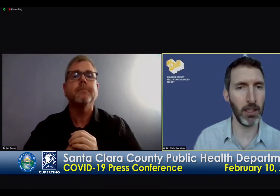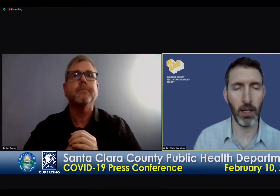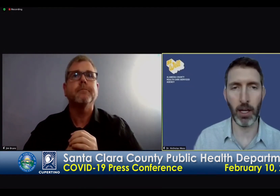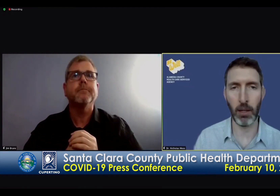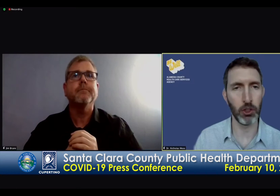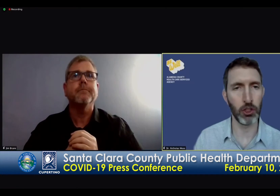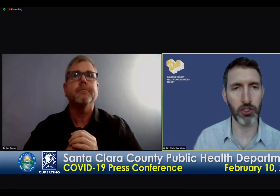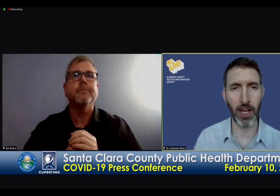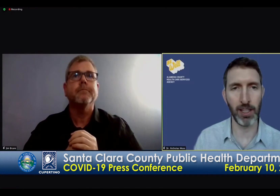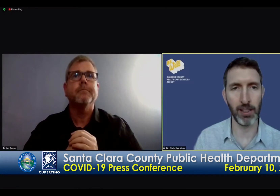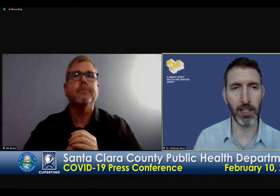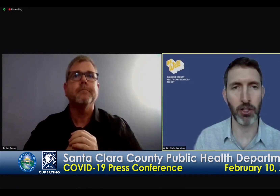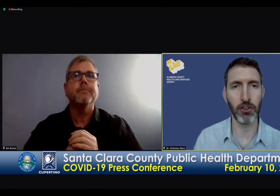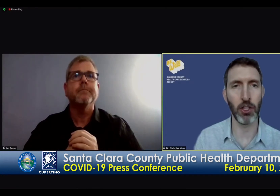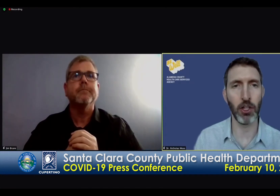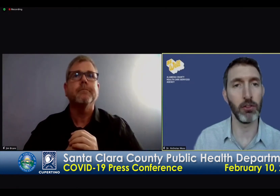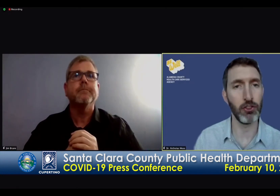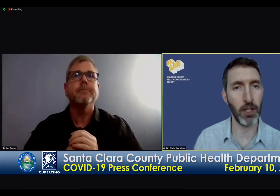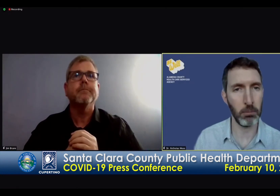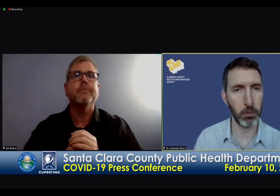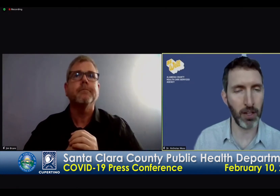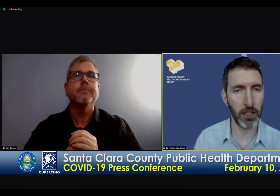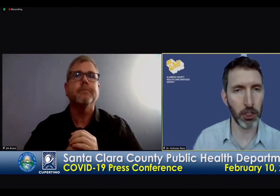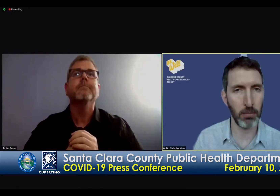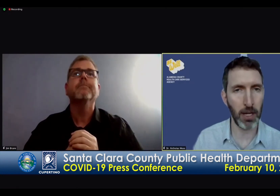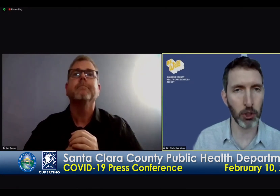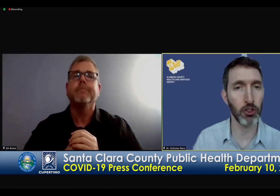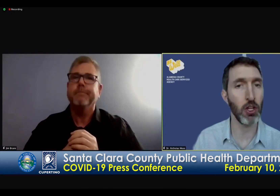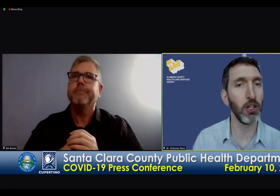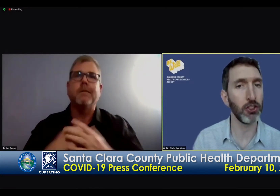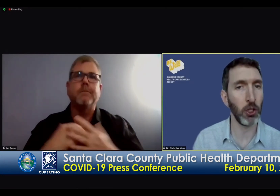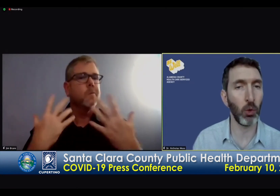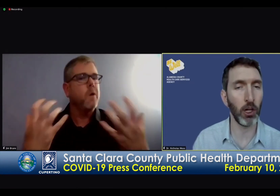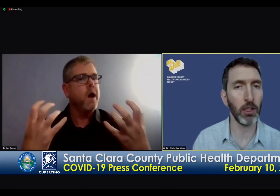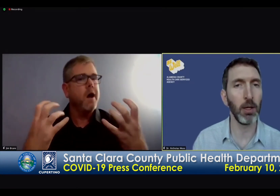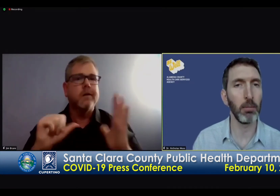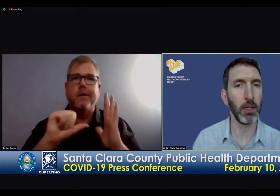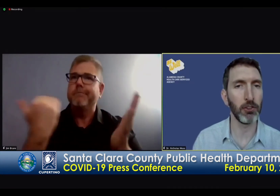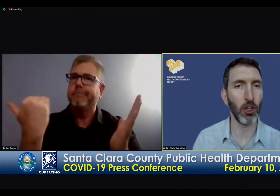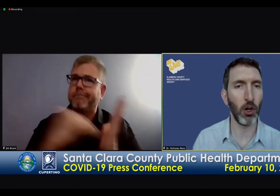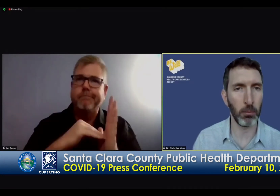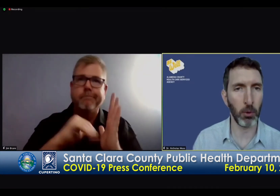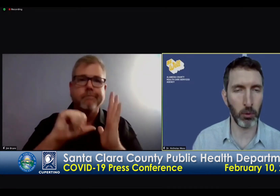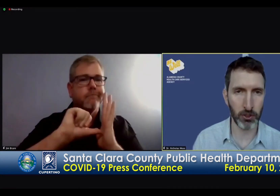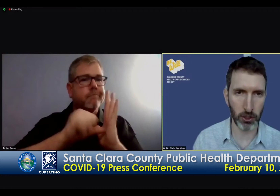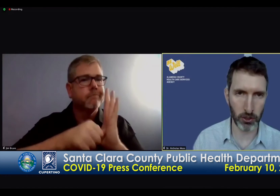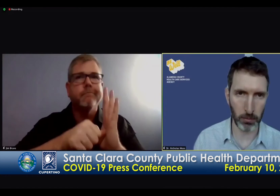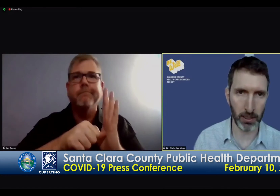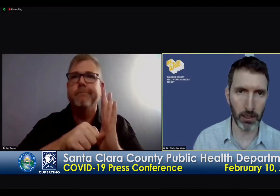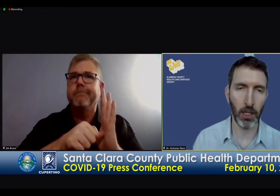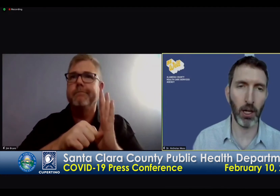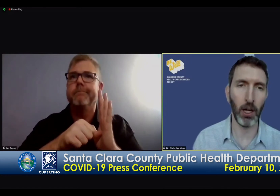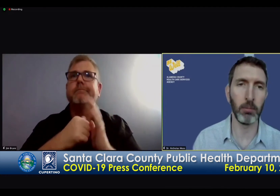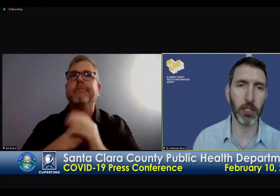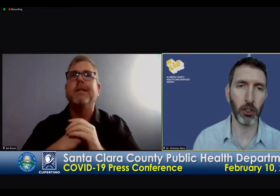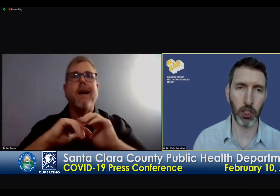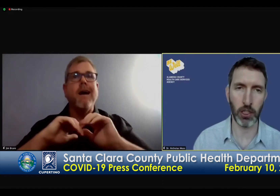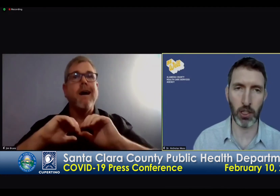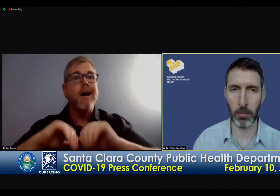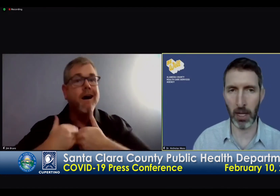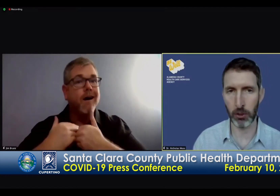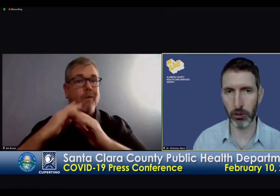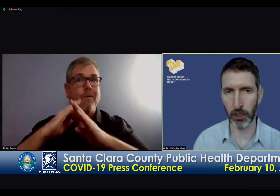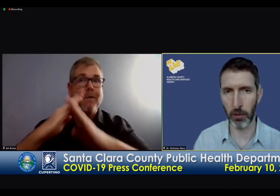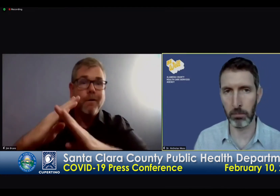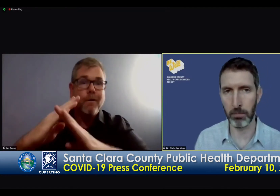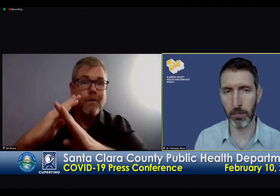Again, I would just highlight that the same prevention measures still work, but it's all the more reason to be diligent